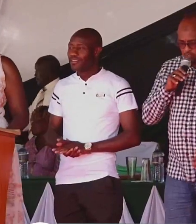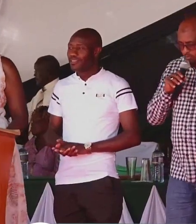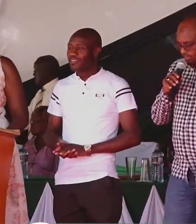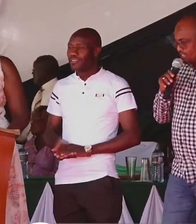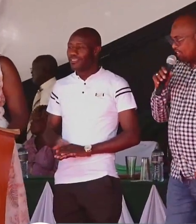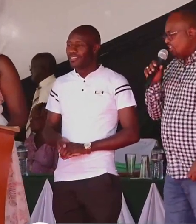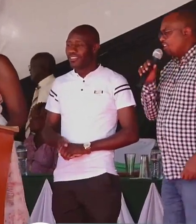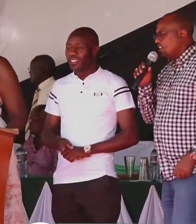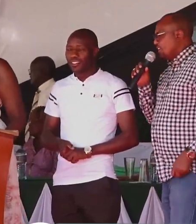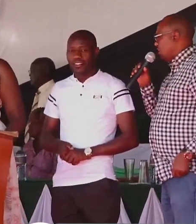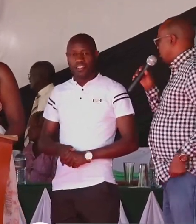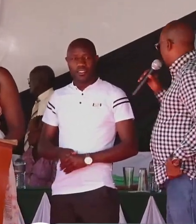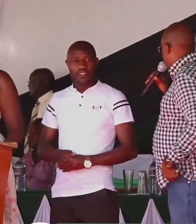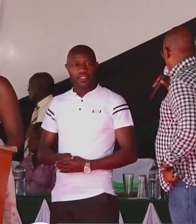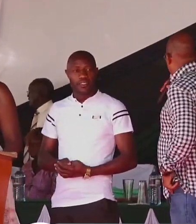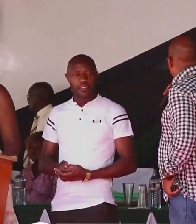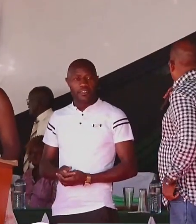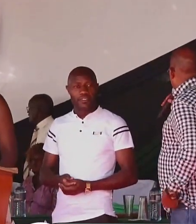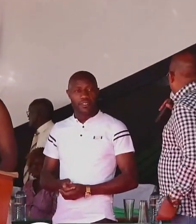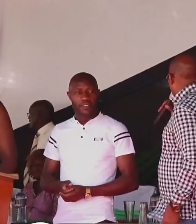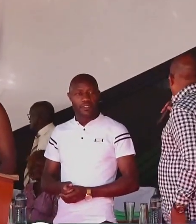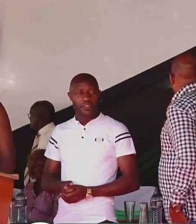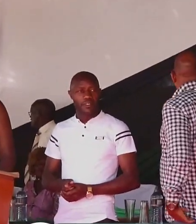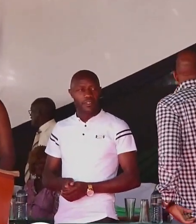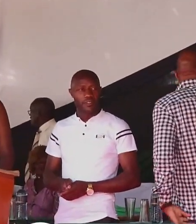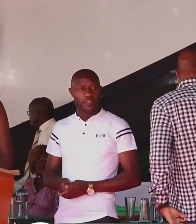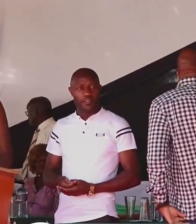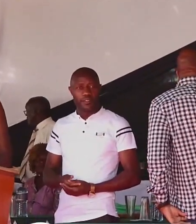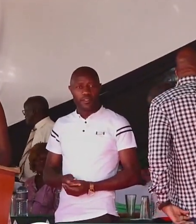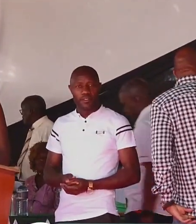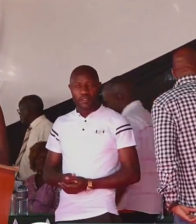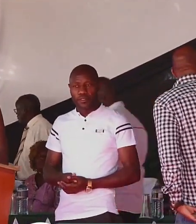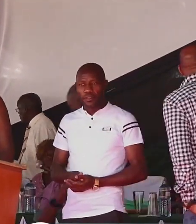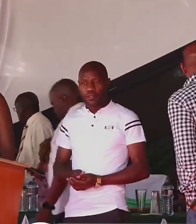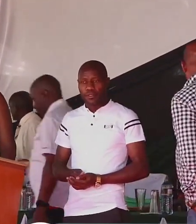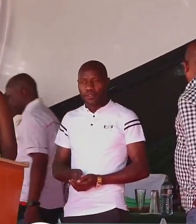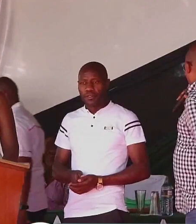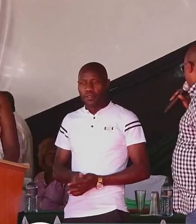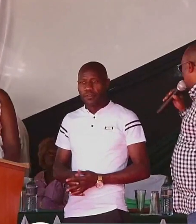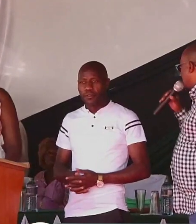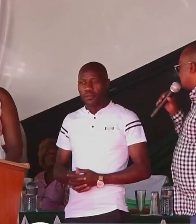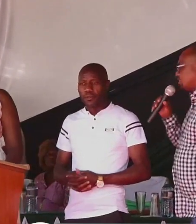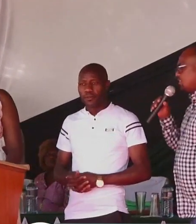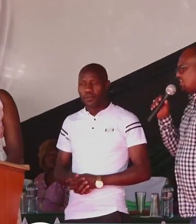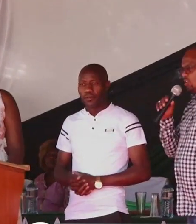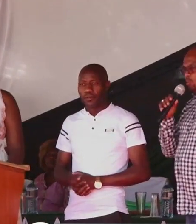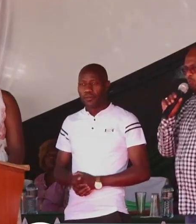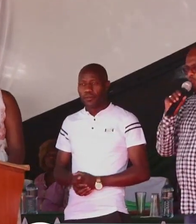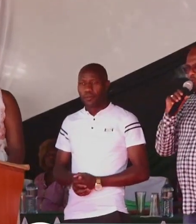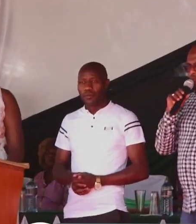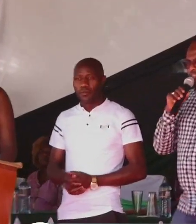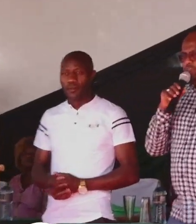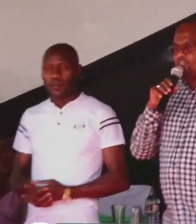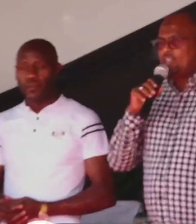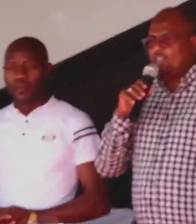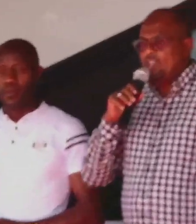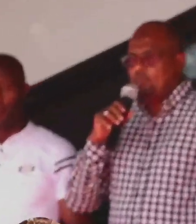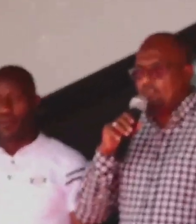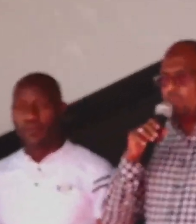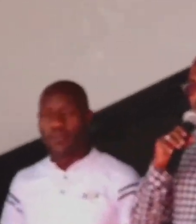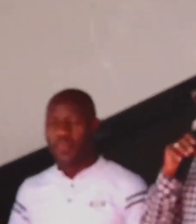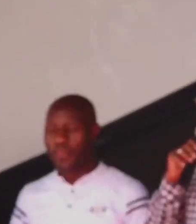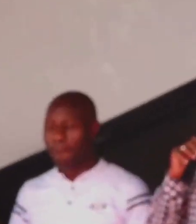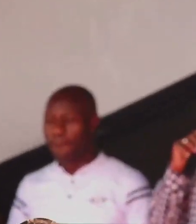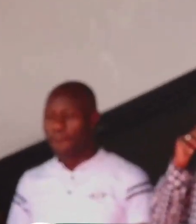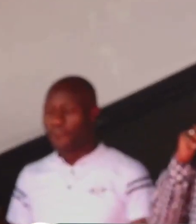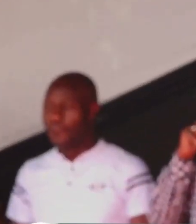Thank you so much, Your Excellency, the Deputy Governor, Your Excellencies, First Ladies, all protocols observed. My